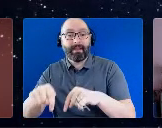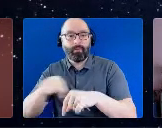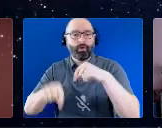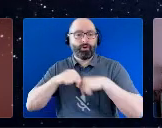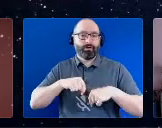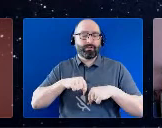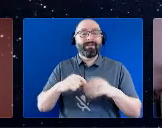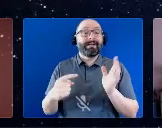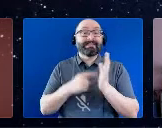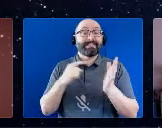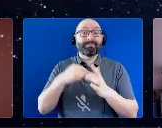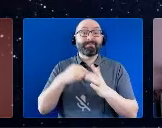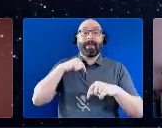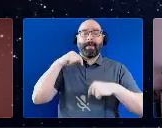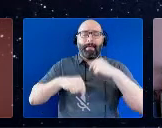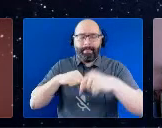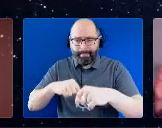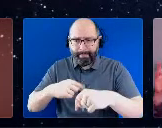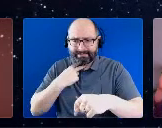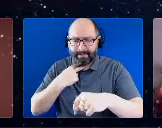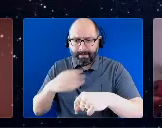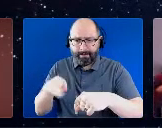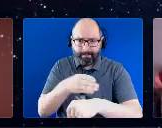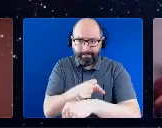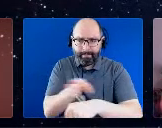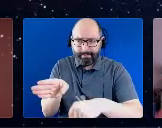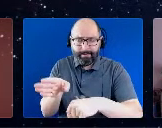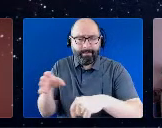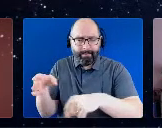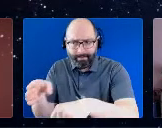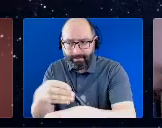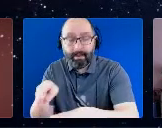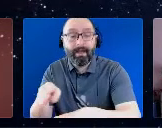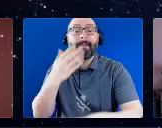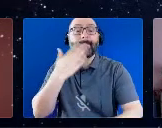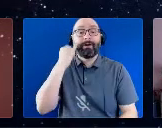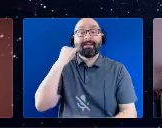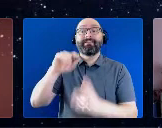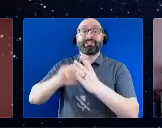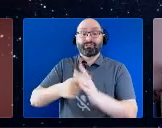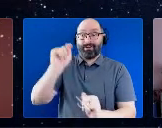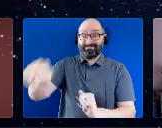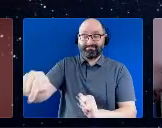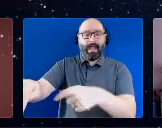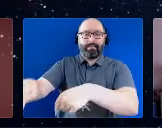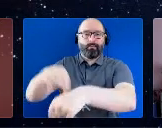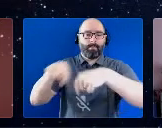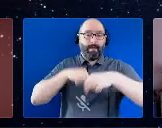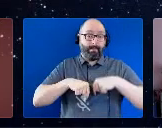forward. Sometimes when we work forward, we get kind of stuck. We don't know which direction to go. So working backwards can streamline that. And that